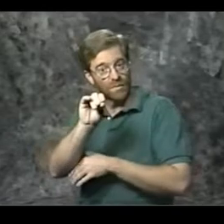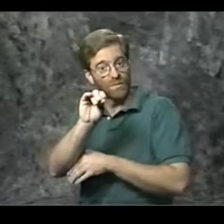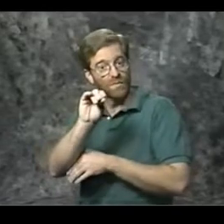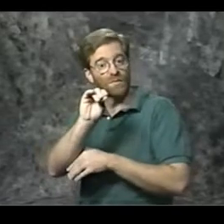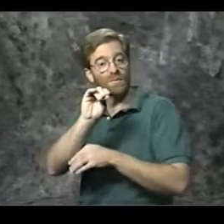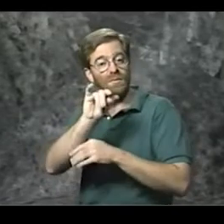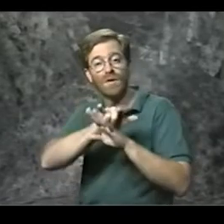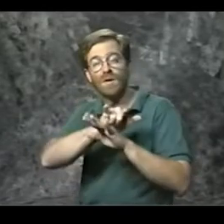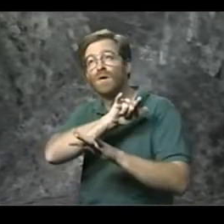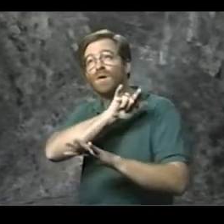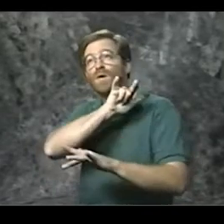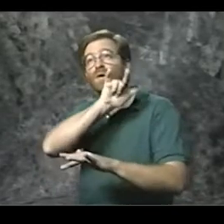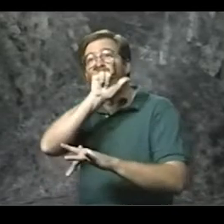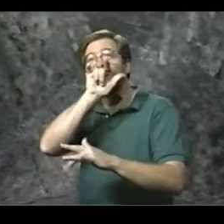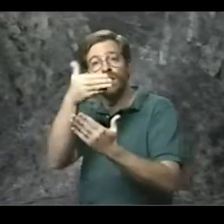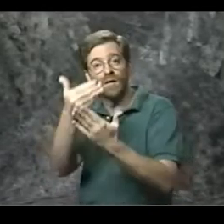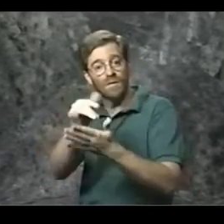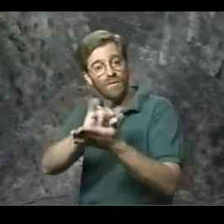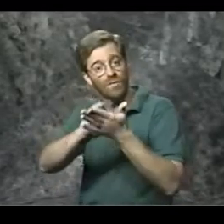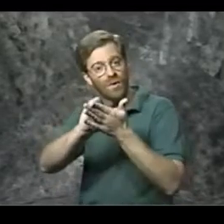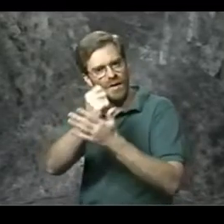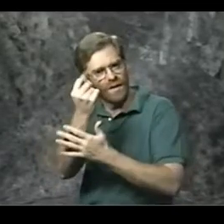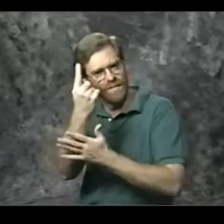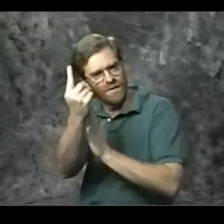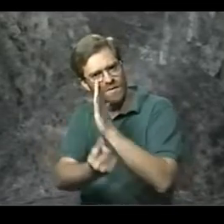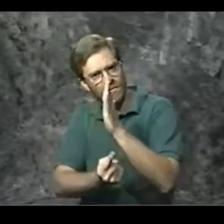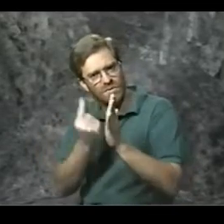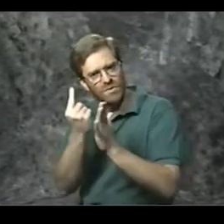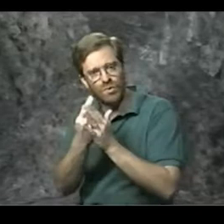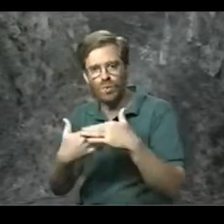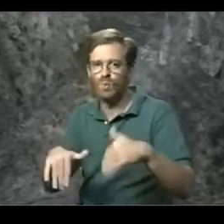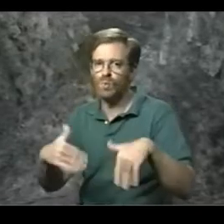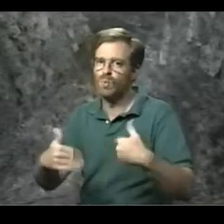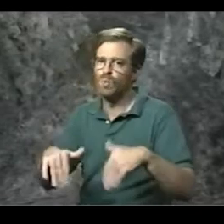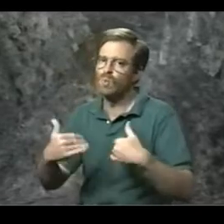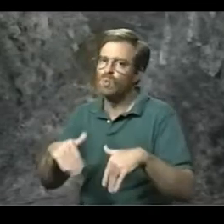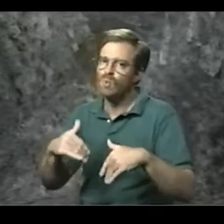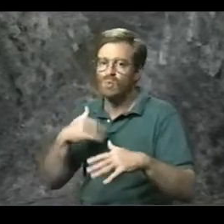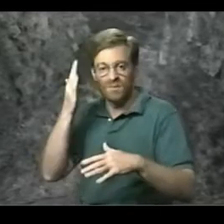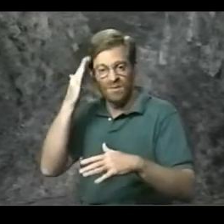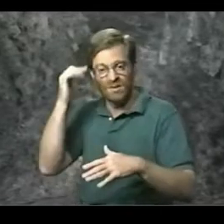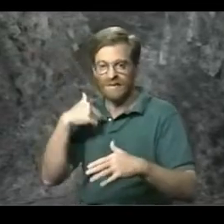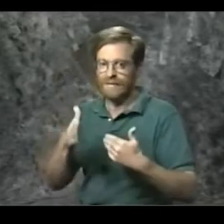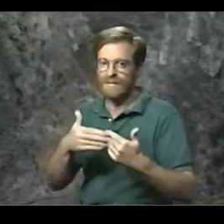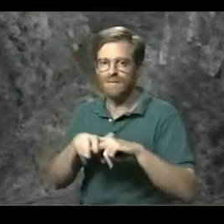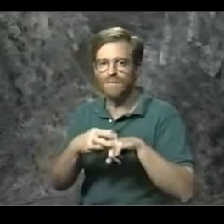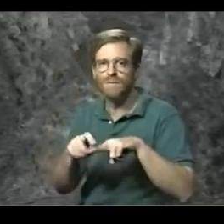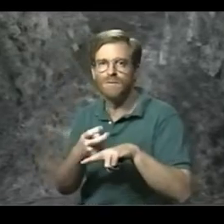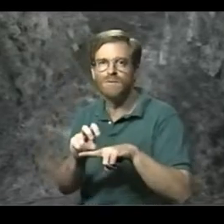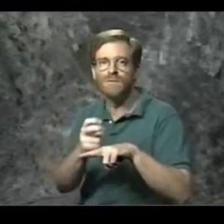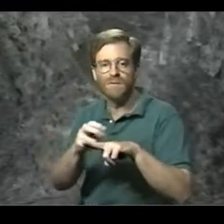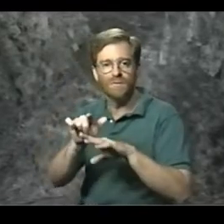So I went to Rio de Janeiro for a layover for a flight to New York.